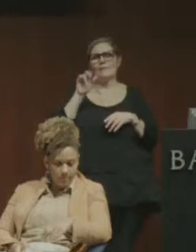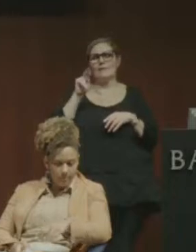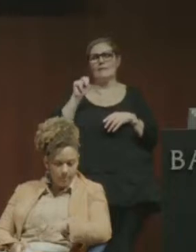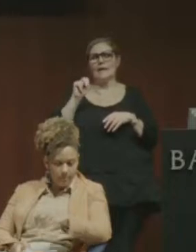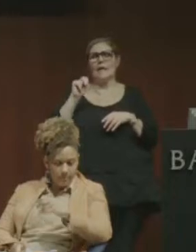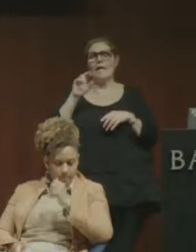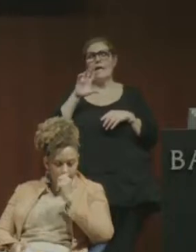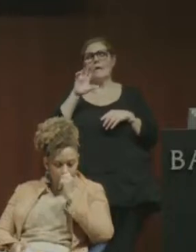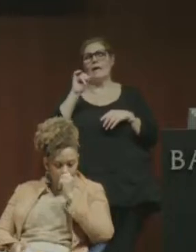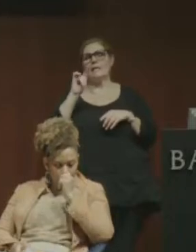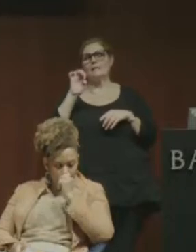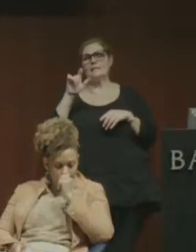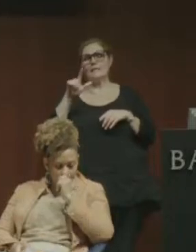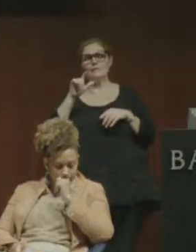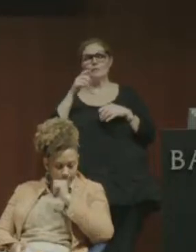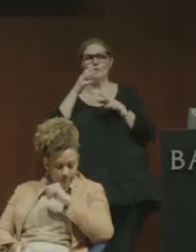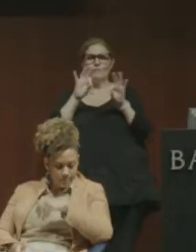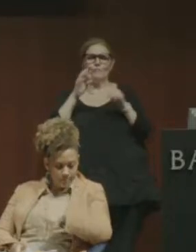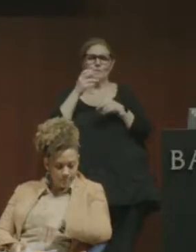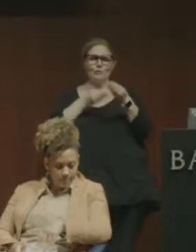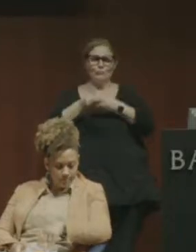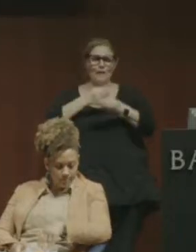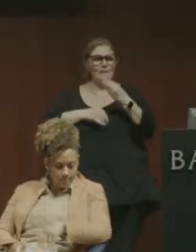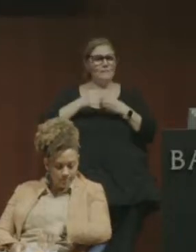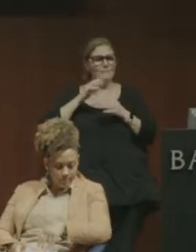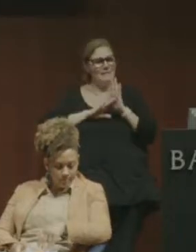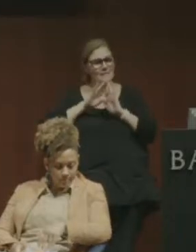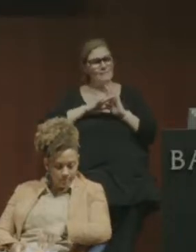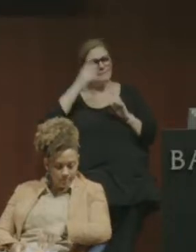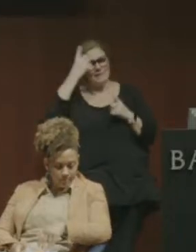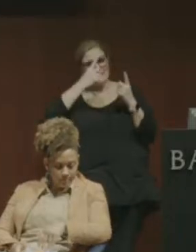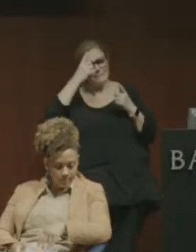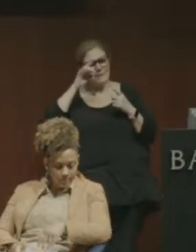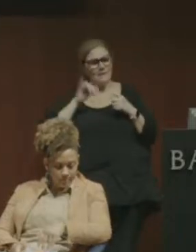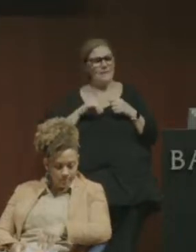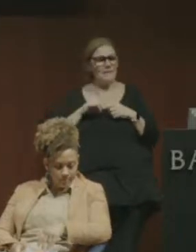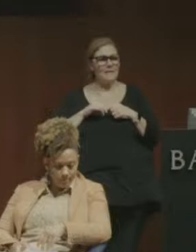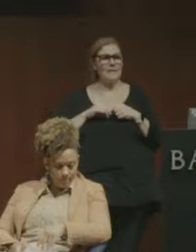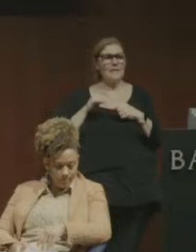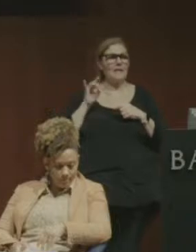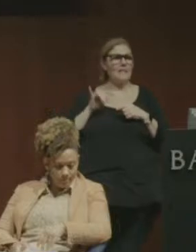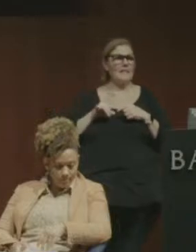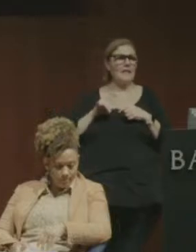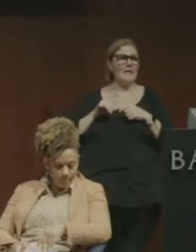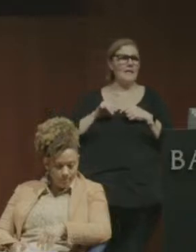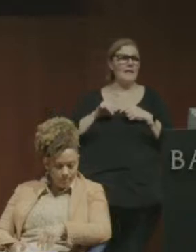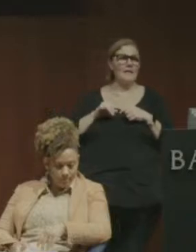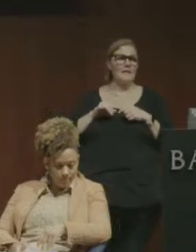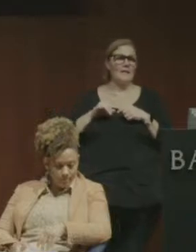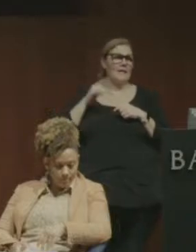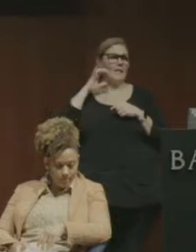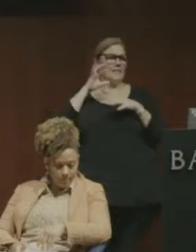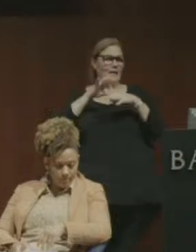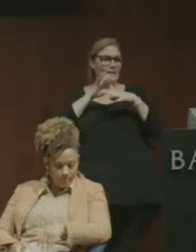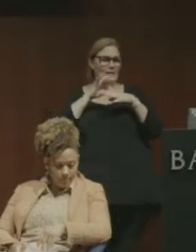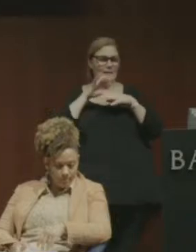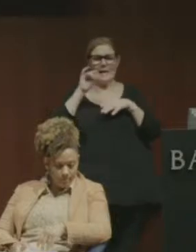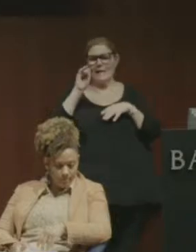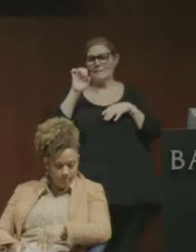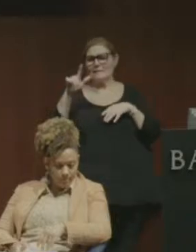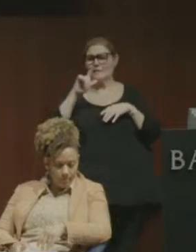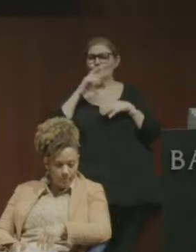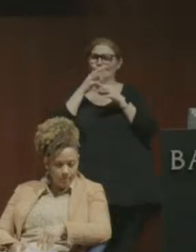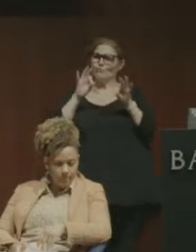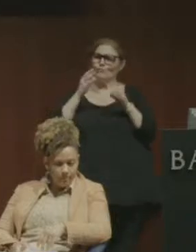Area that is being developed and thought about and implemented. And the idea is to create a continental free